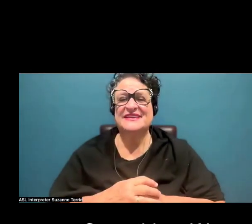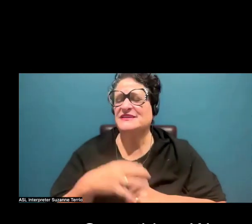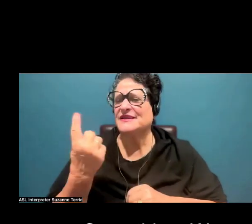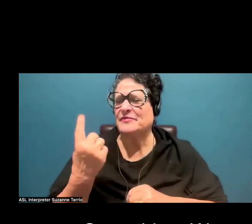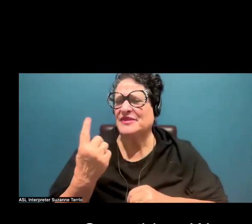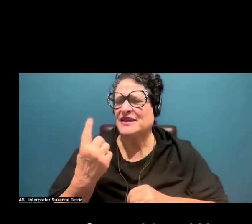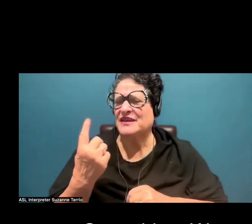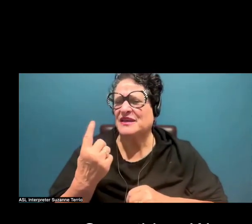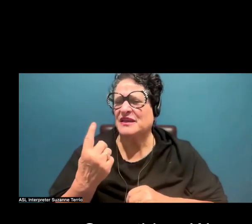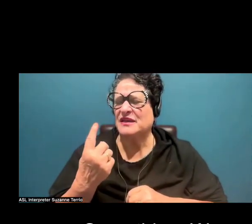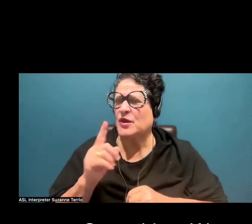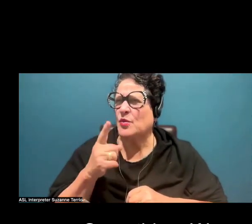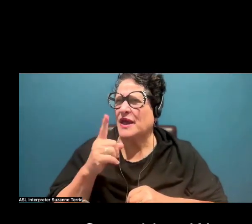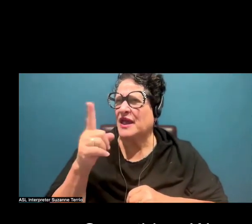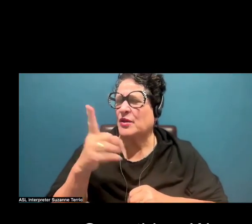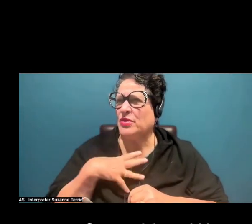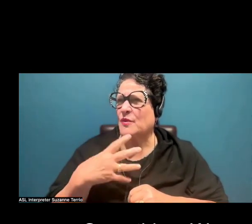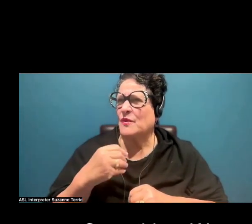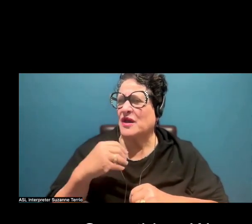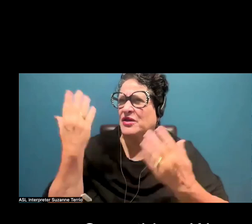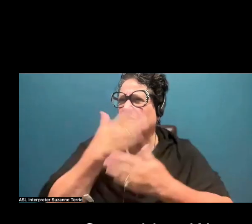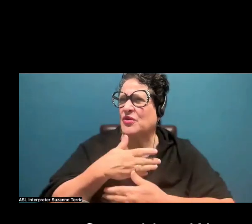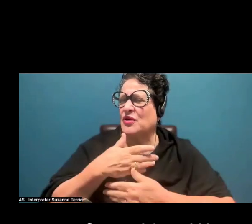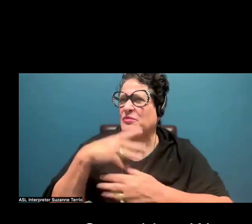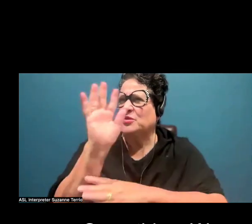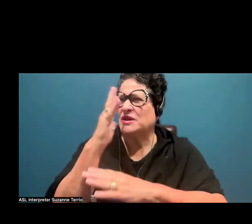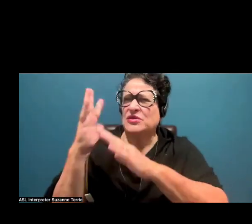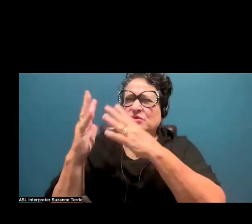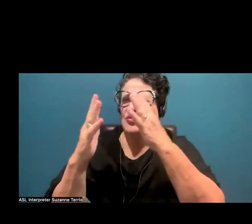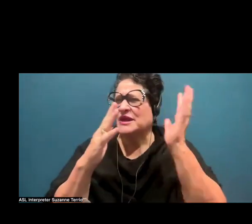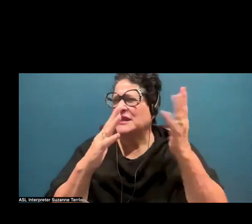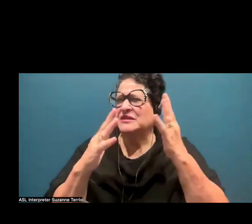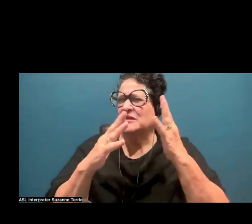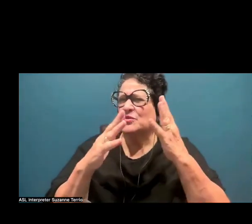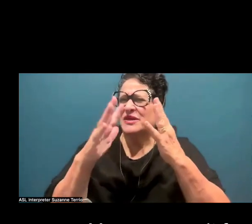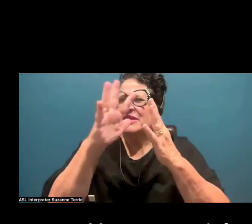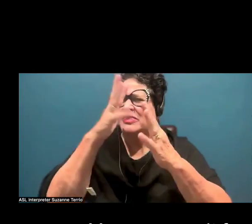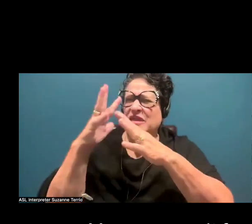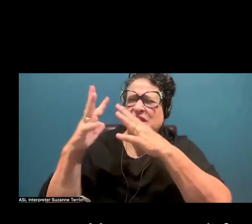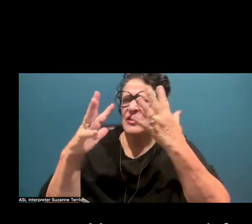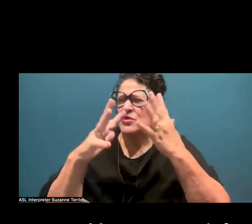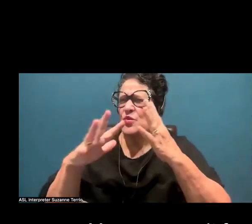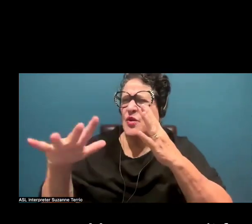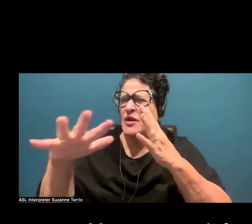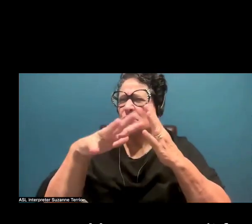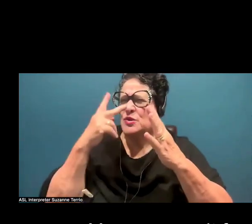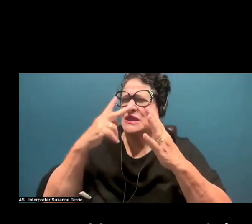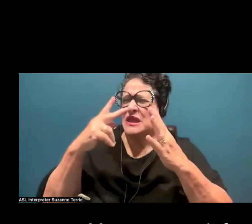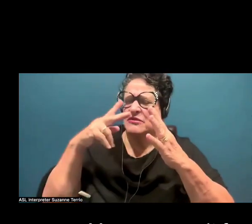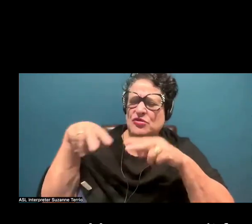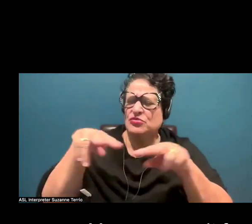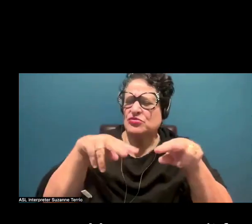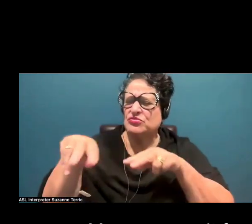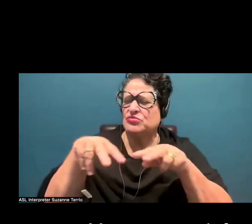Something way out in the white dark, between the trees, moving where the thickets swarm. You can see it from the roof, the way the brush